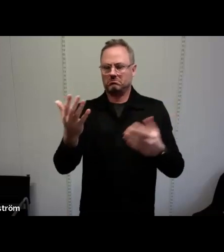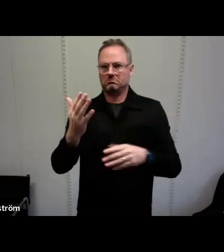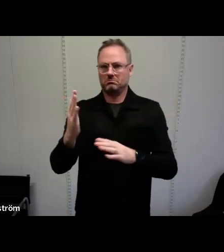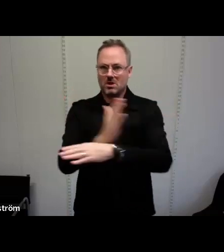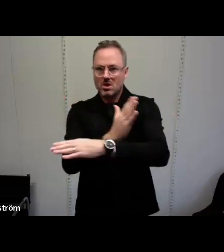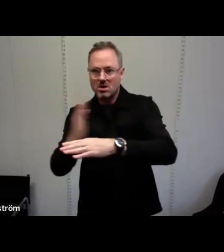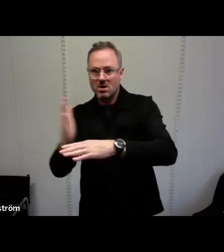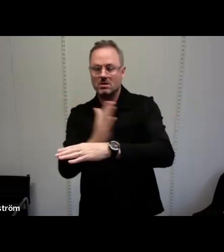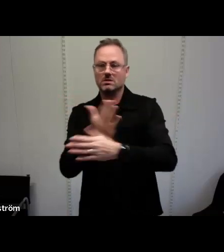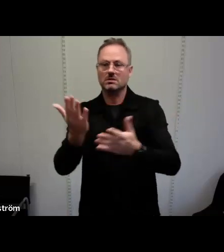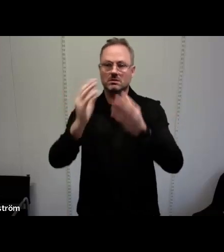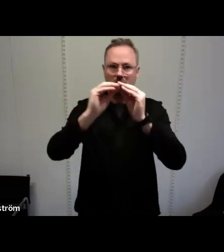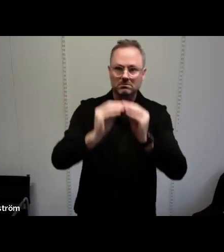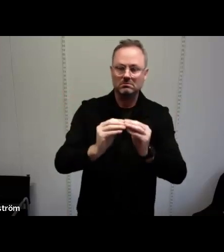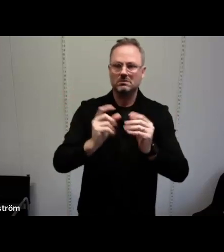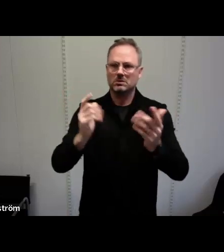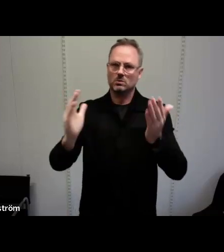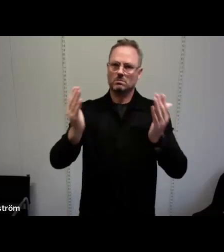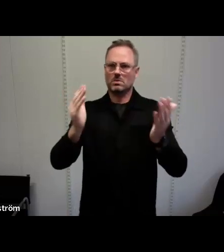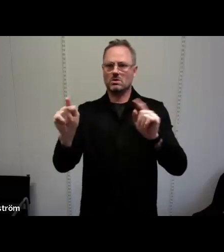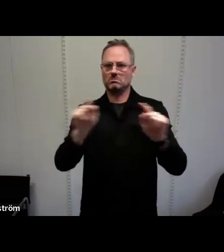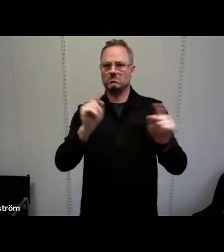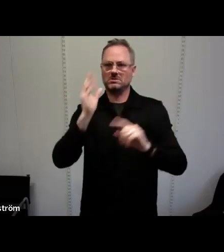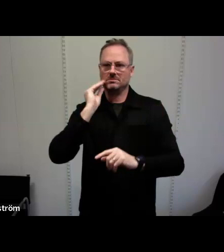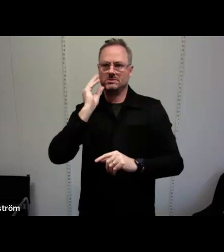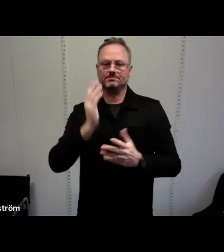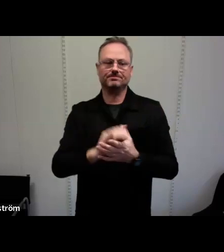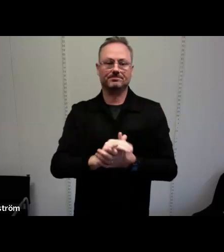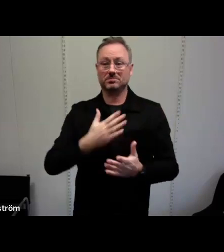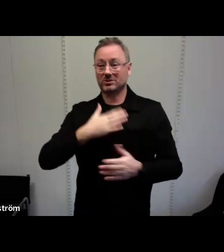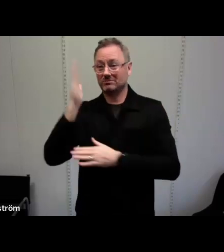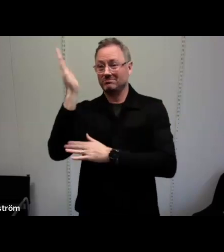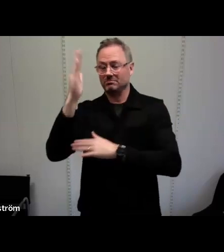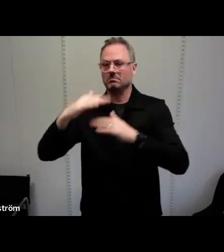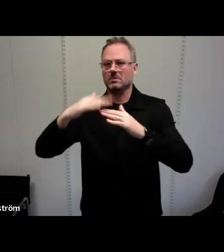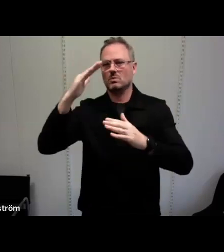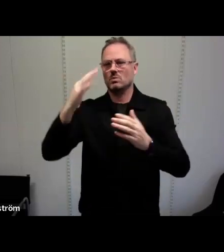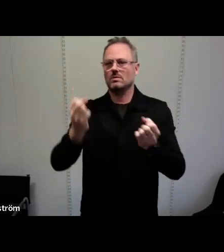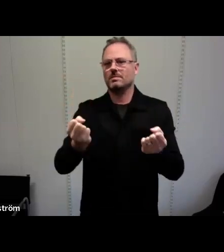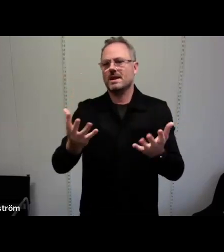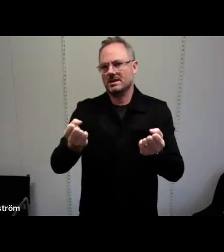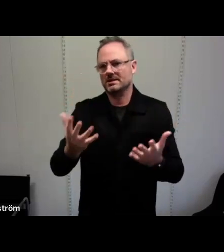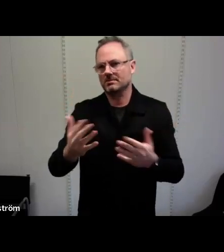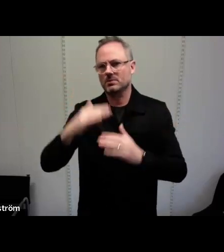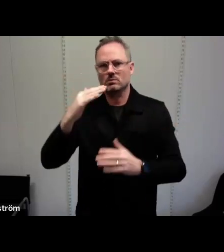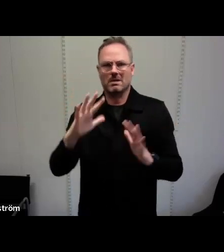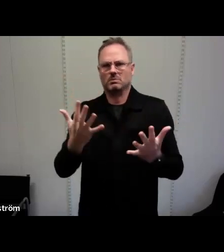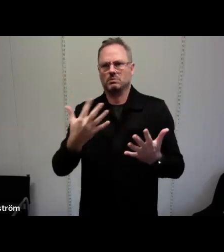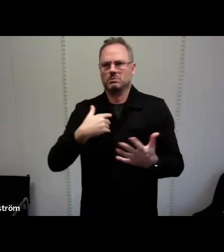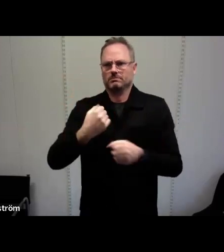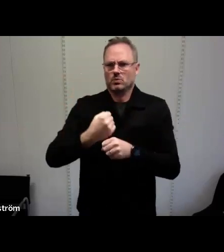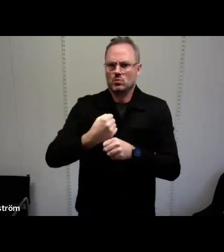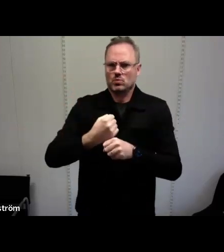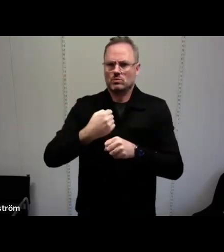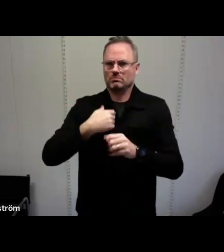do a comparison of those two that we have developed in terms of the scales and the scoring that we utilize. So my